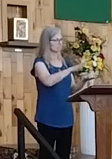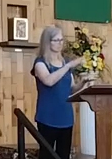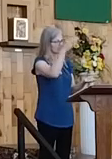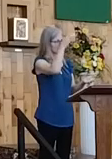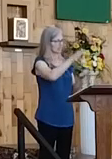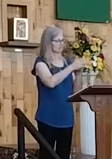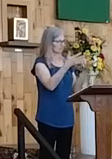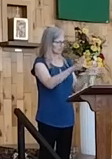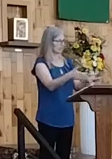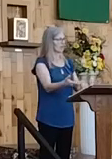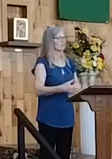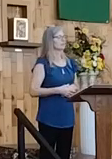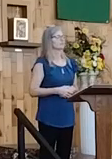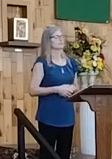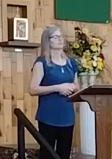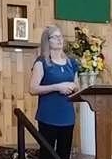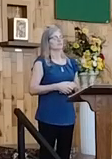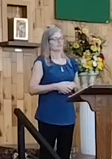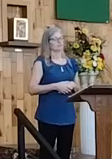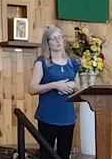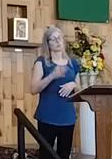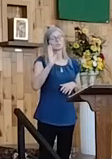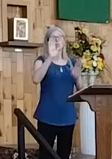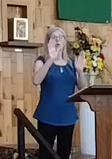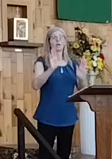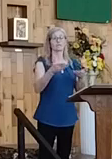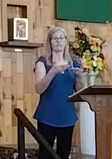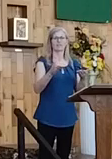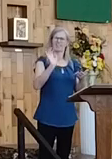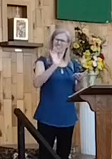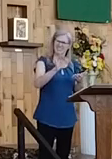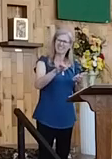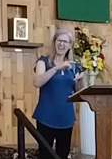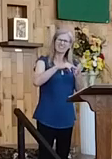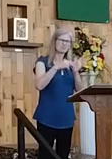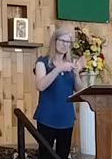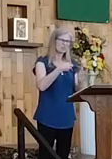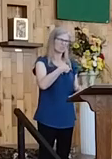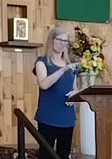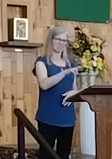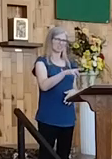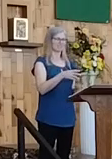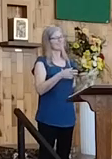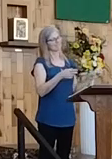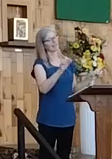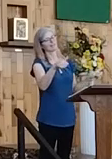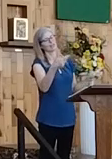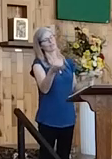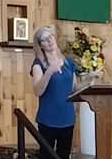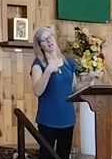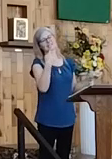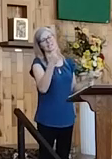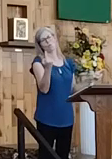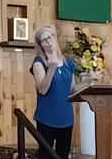So this is a wonderful thing. This is religion. That's another thing I say all the